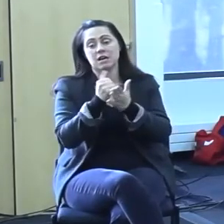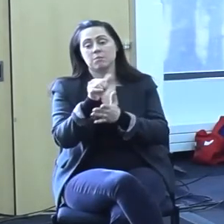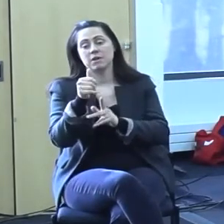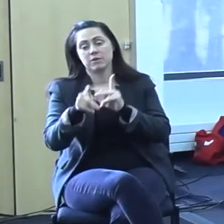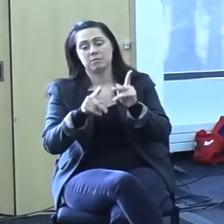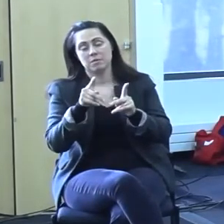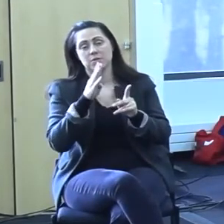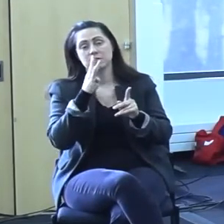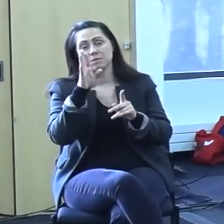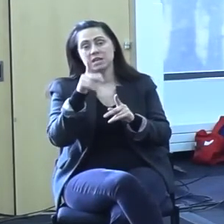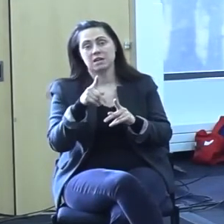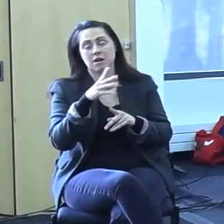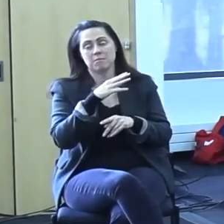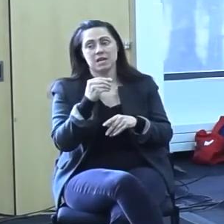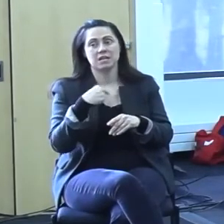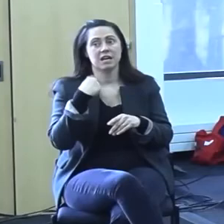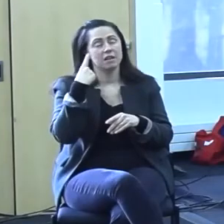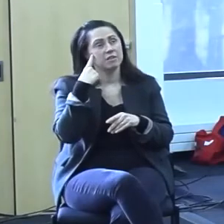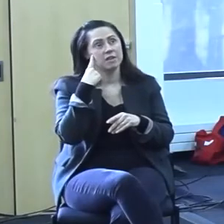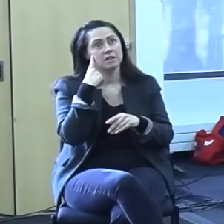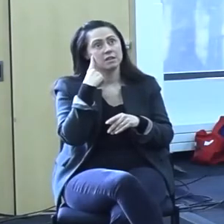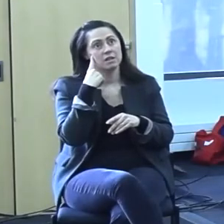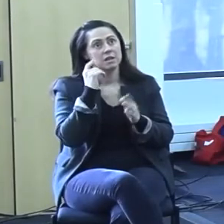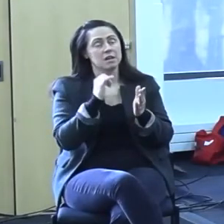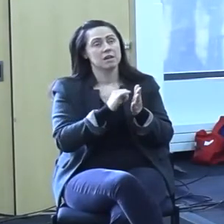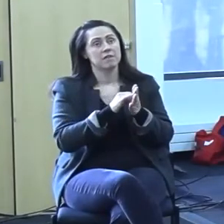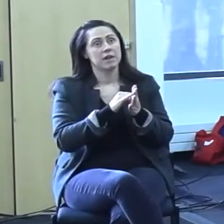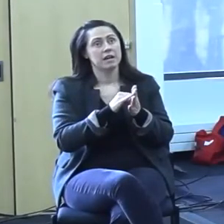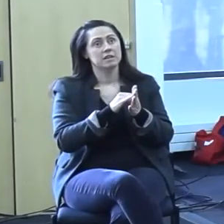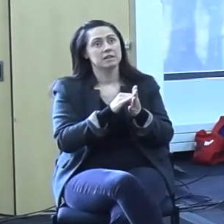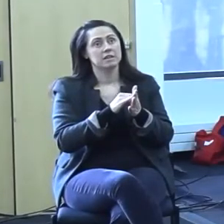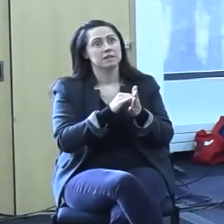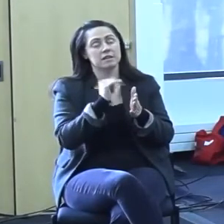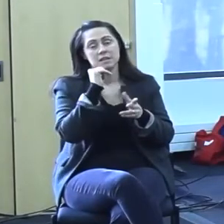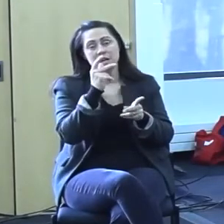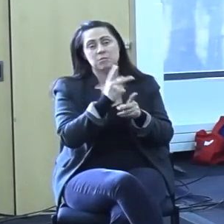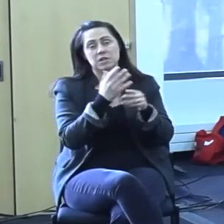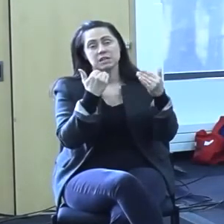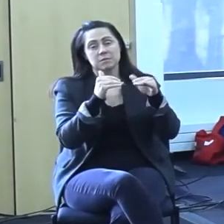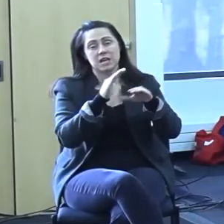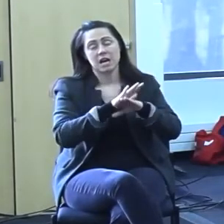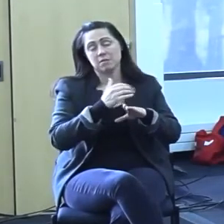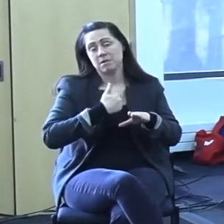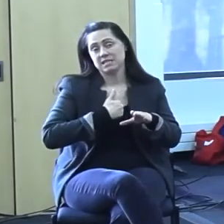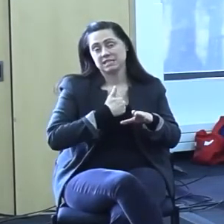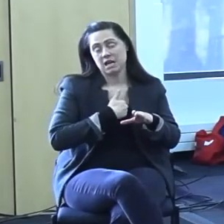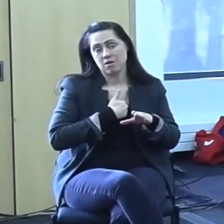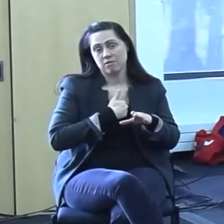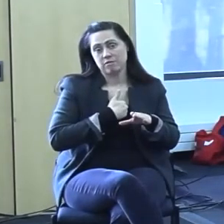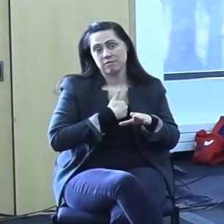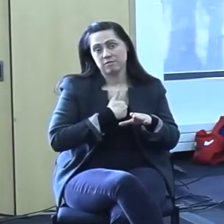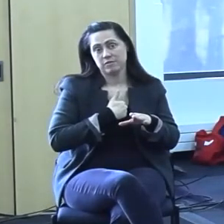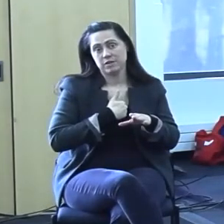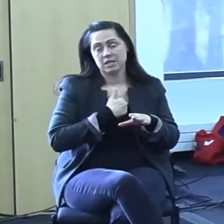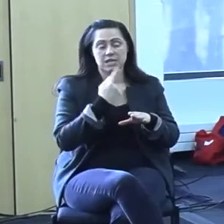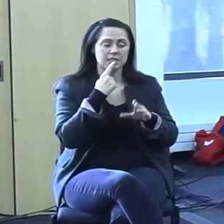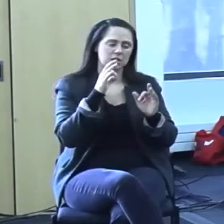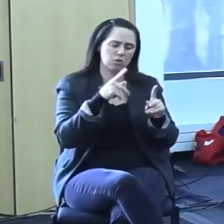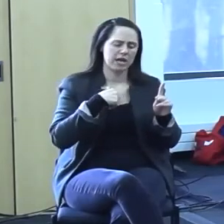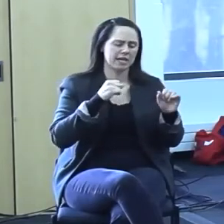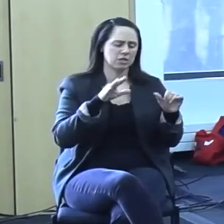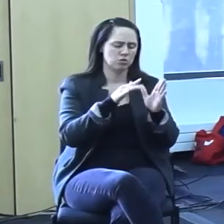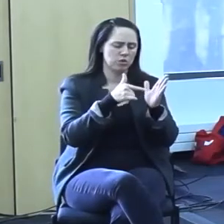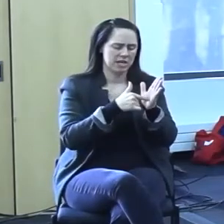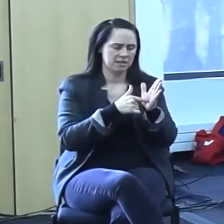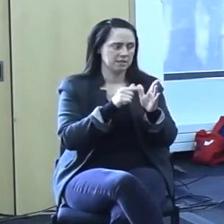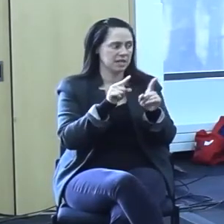others and speak up. And I think that just don't like not putting those limitations on myself, but saying, okay, I can do it, as